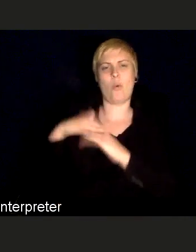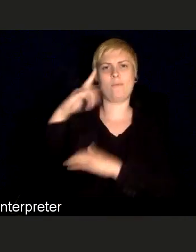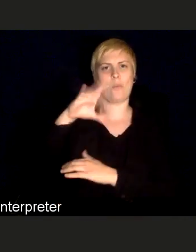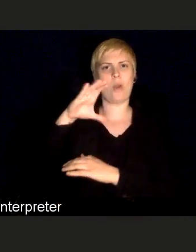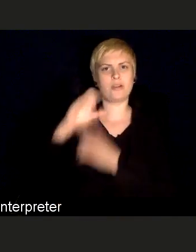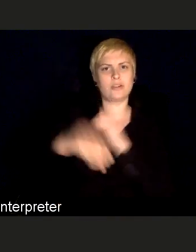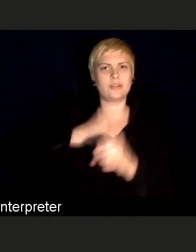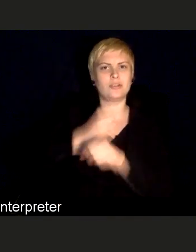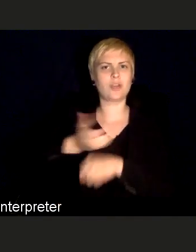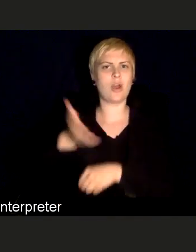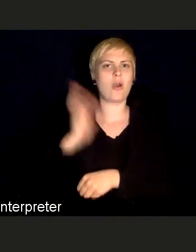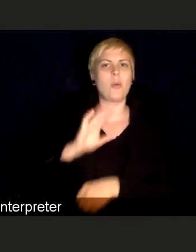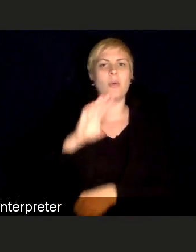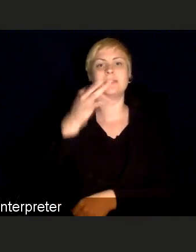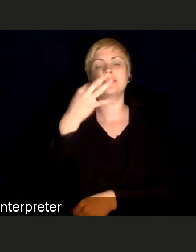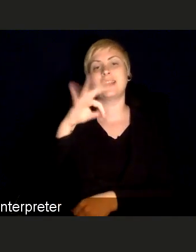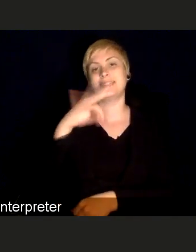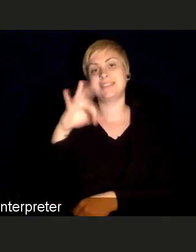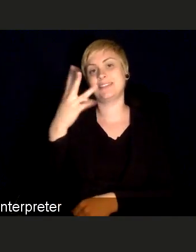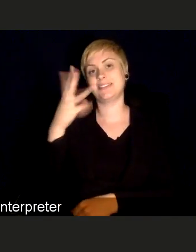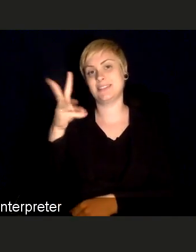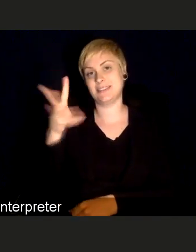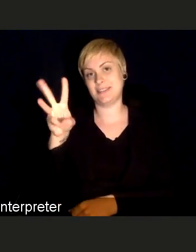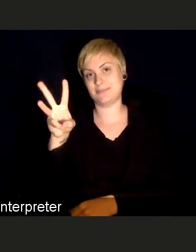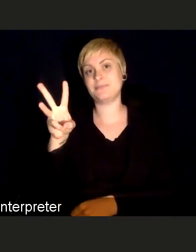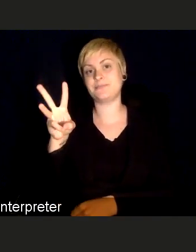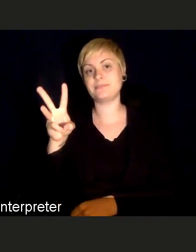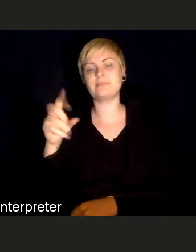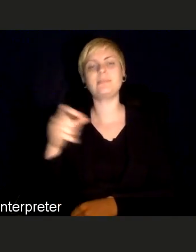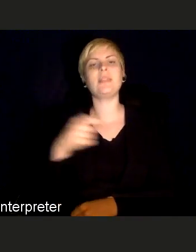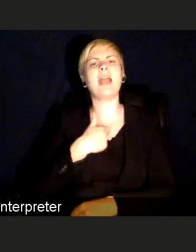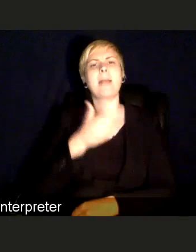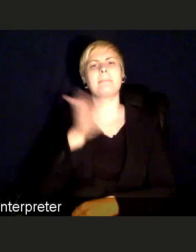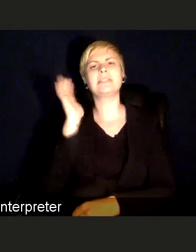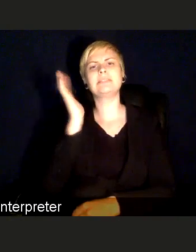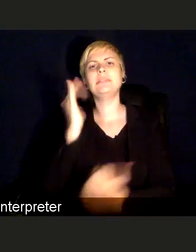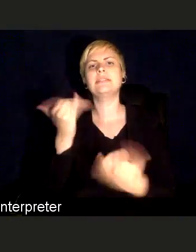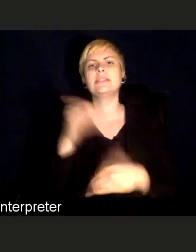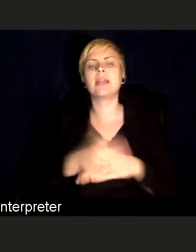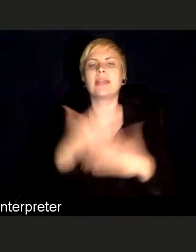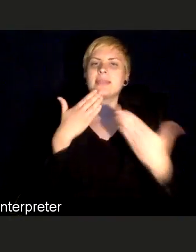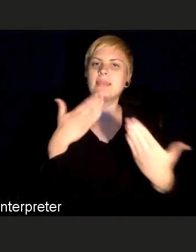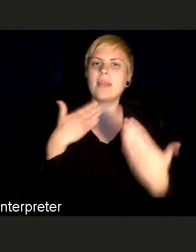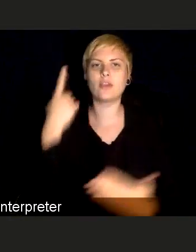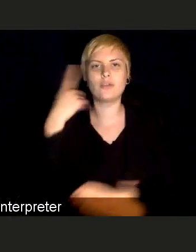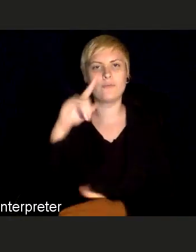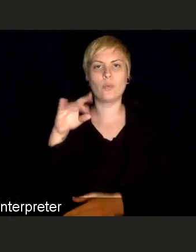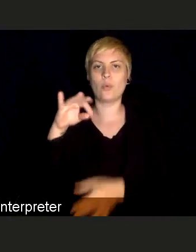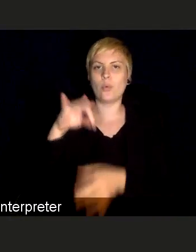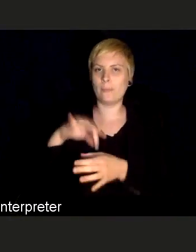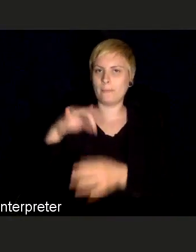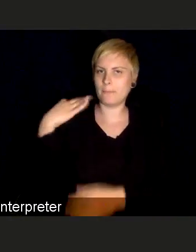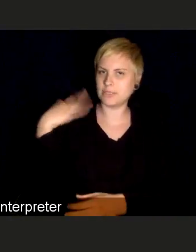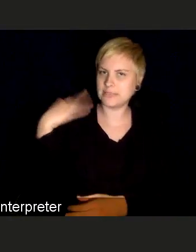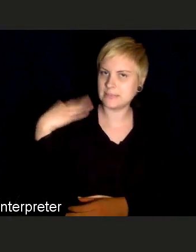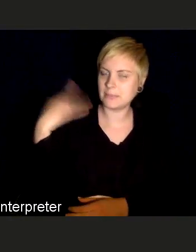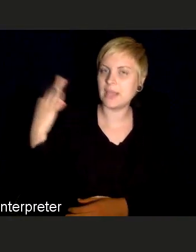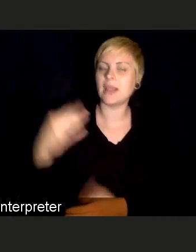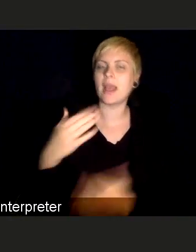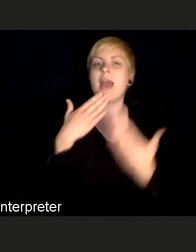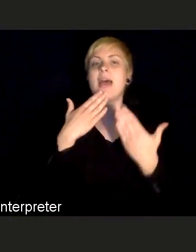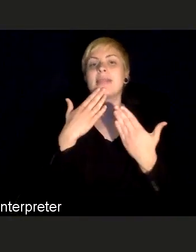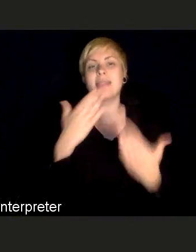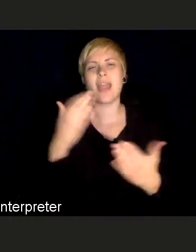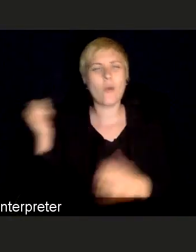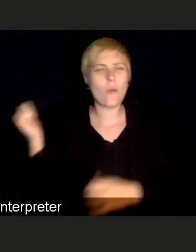in 1916. I am speaking to you tonight to thank you for participating and to also thank all